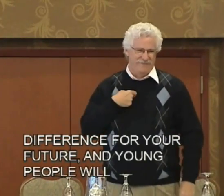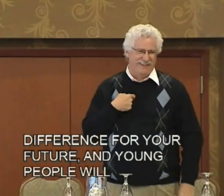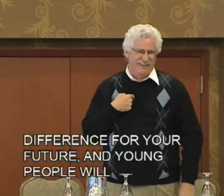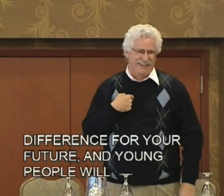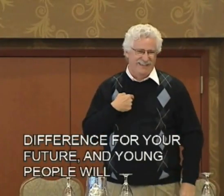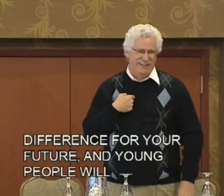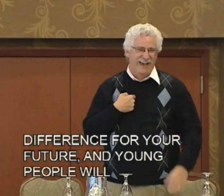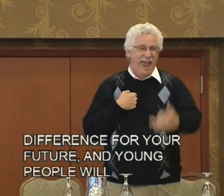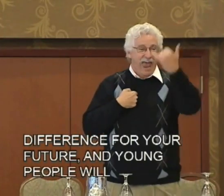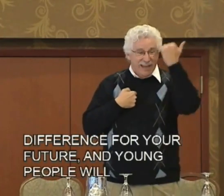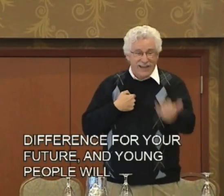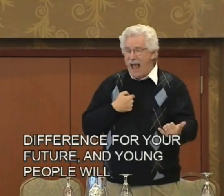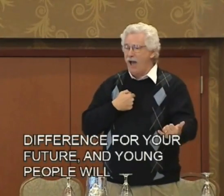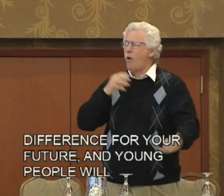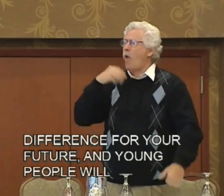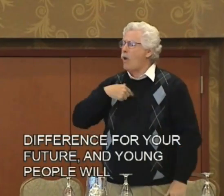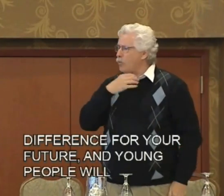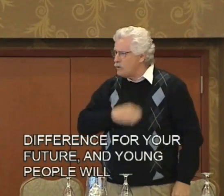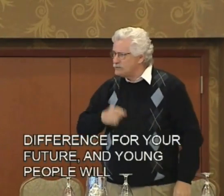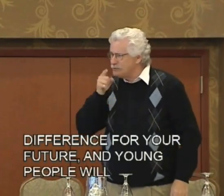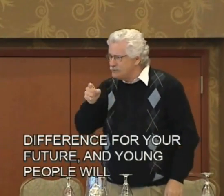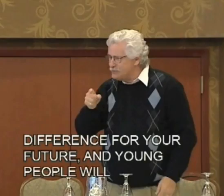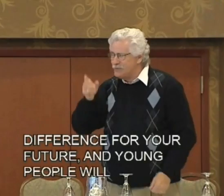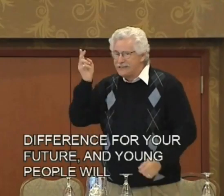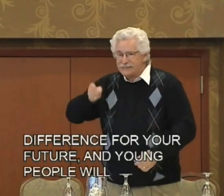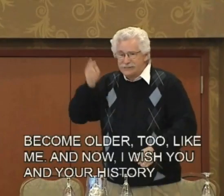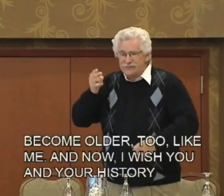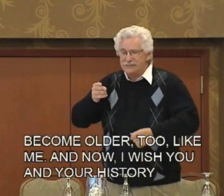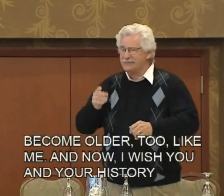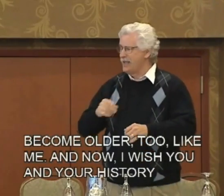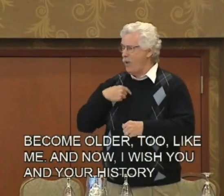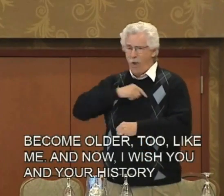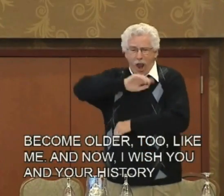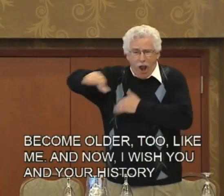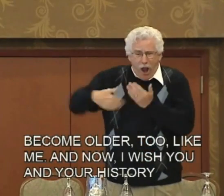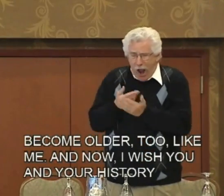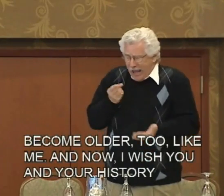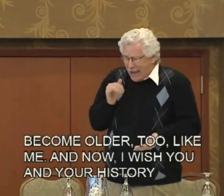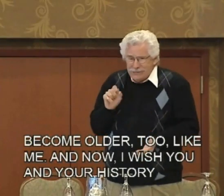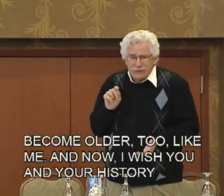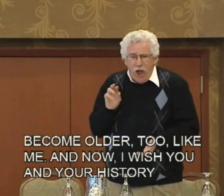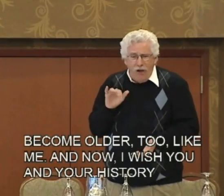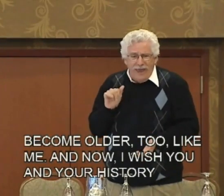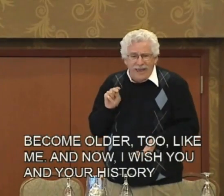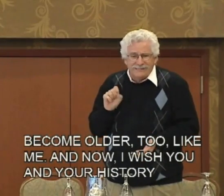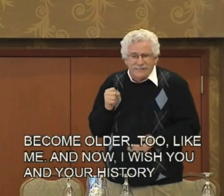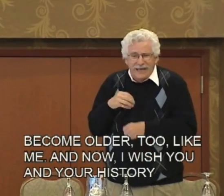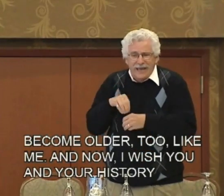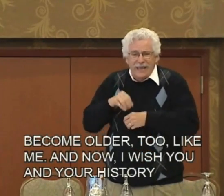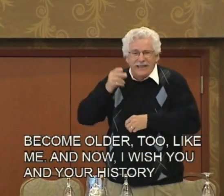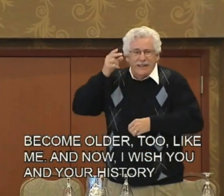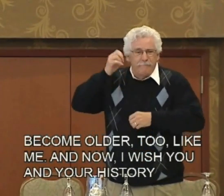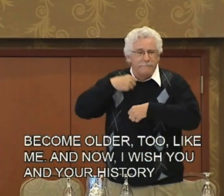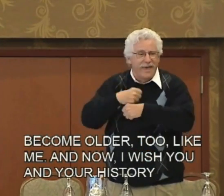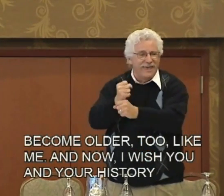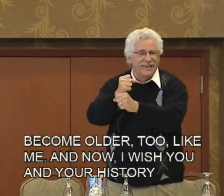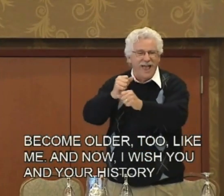too like me and now I wish you and your history and all the historians here